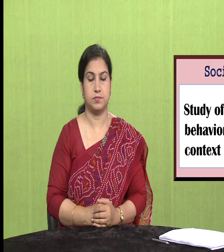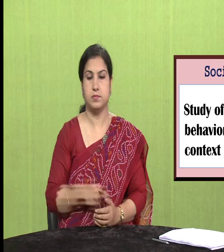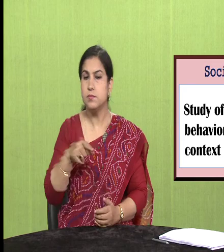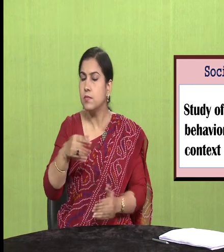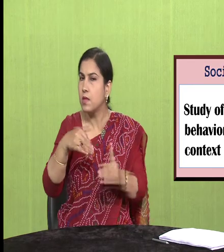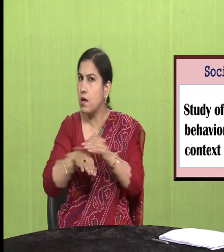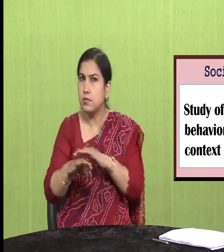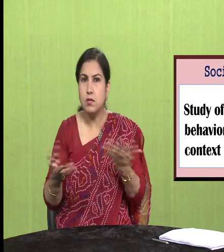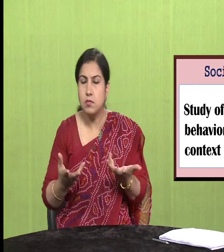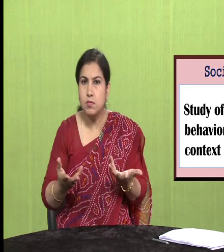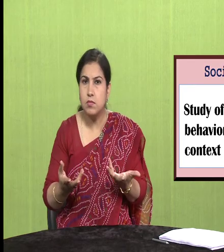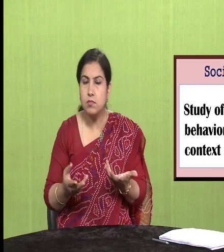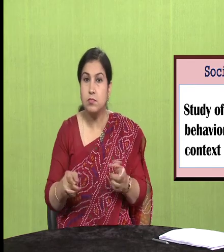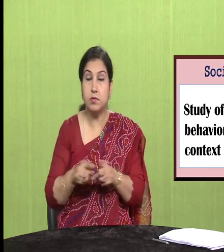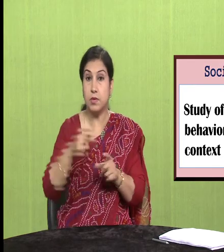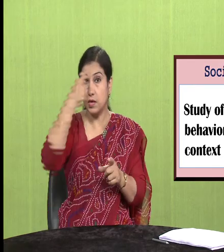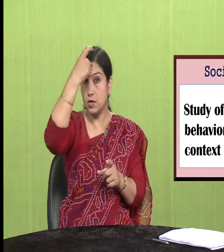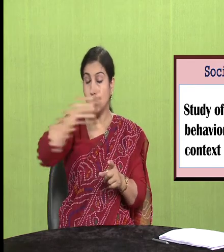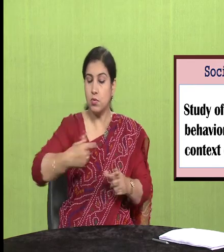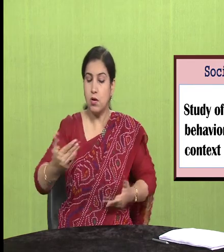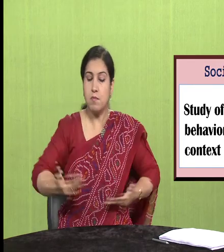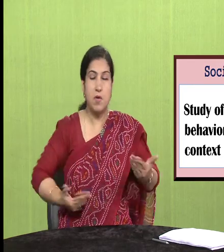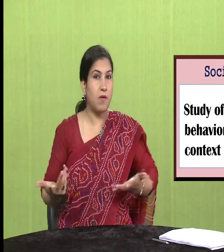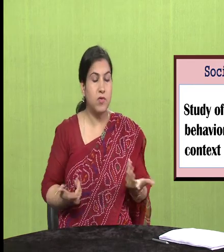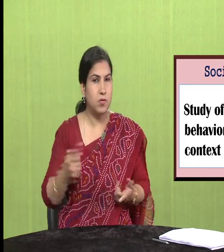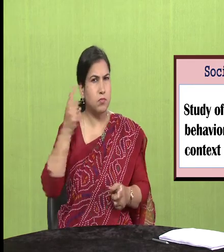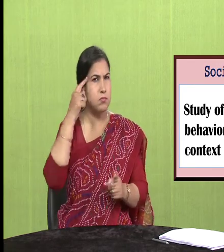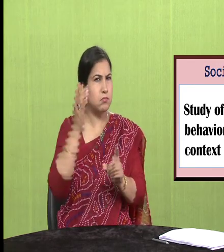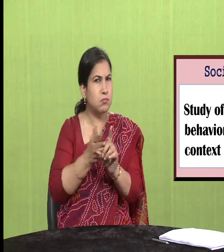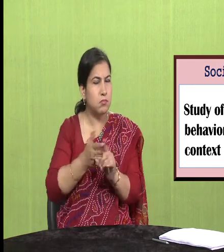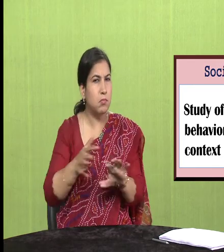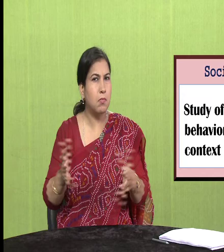Sociology is the study of human behavior in context of society.